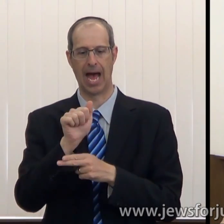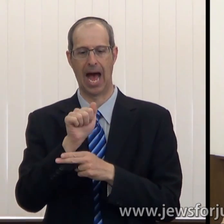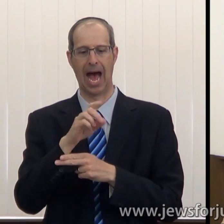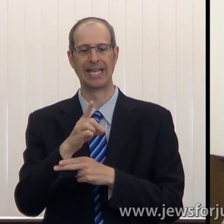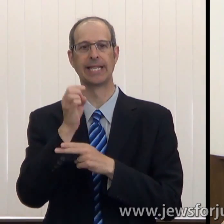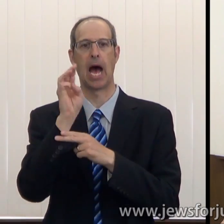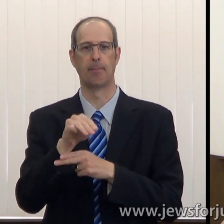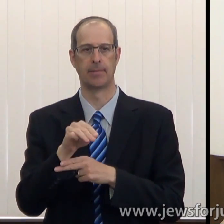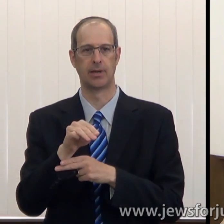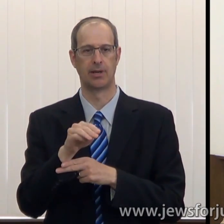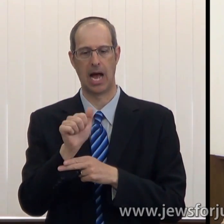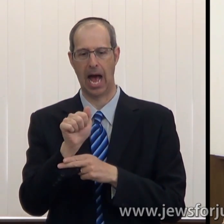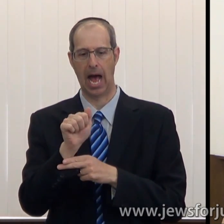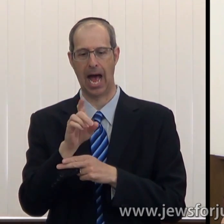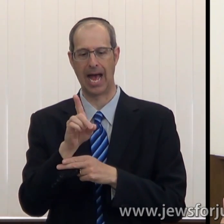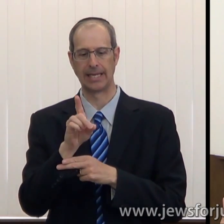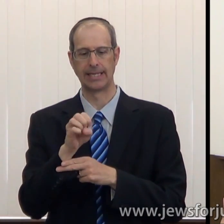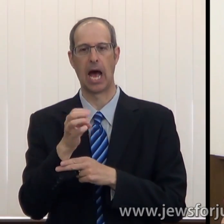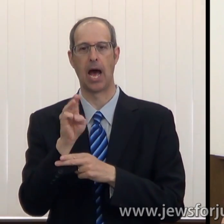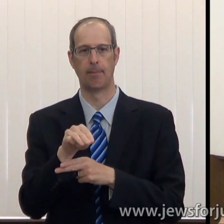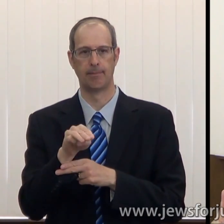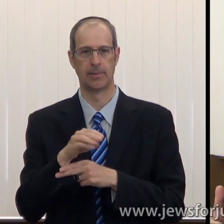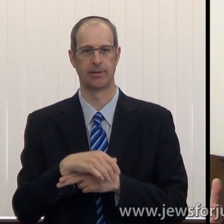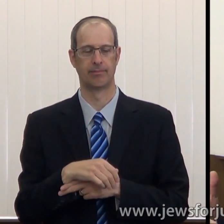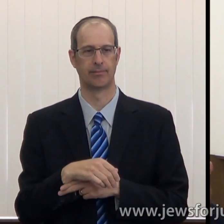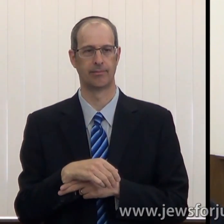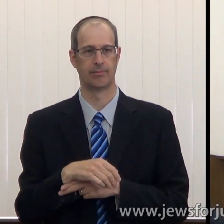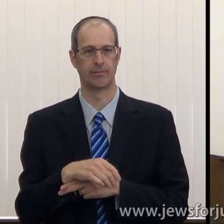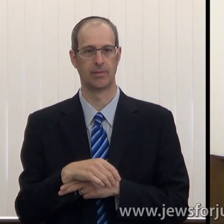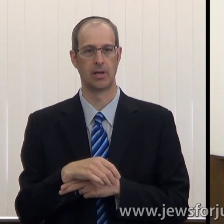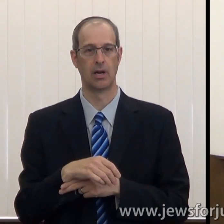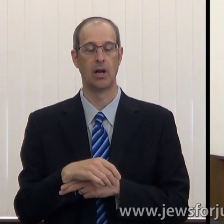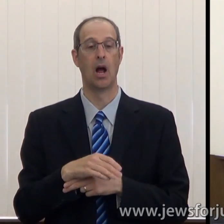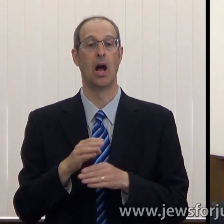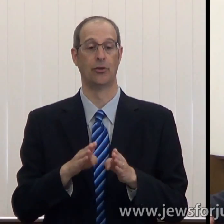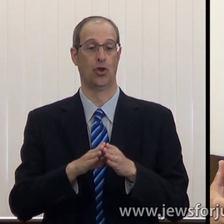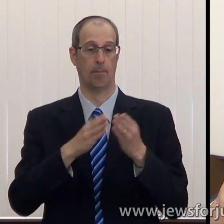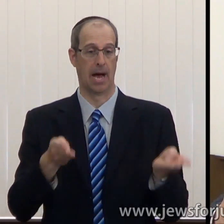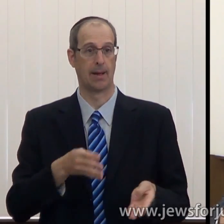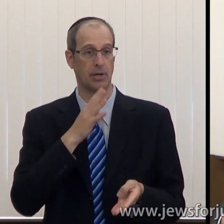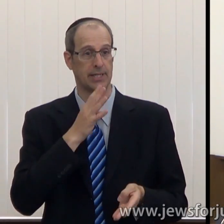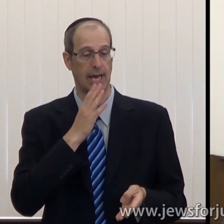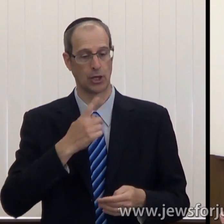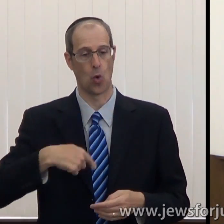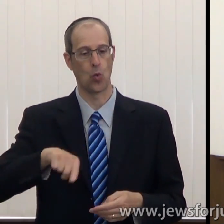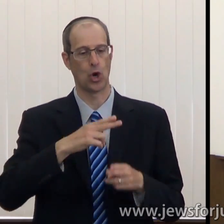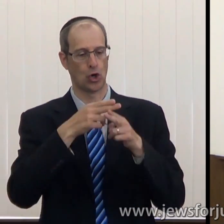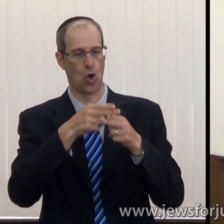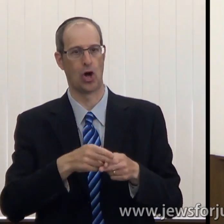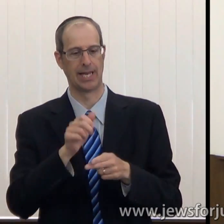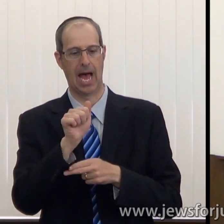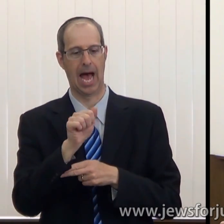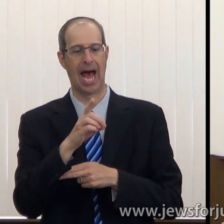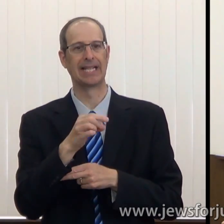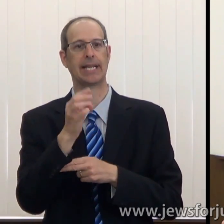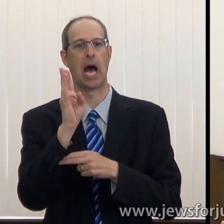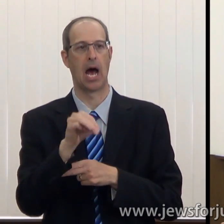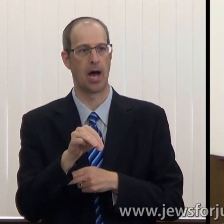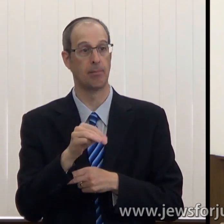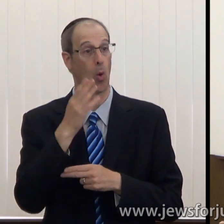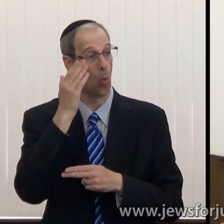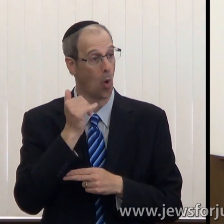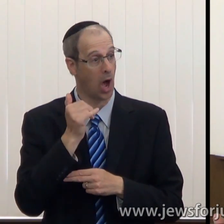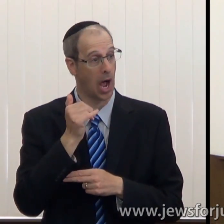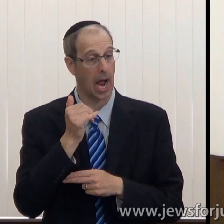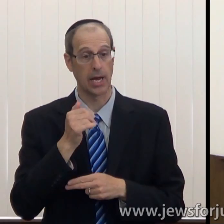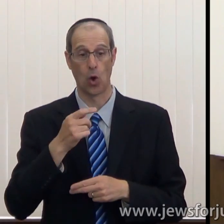Adam. Adam. And the Bible says we are called Adam because we